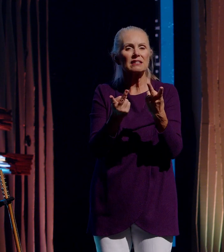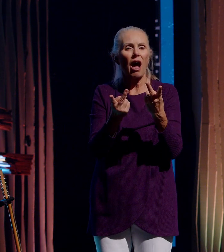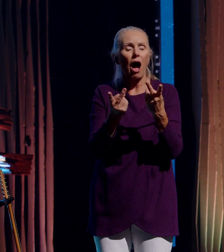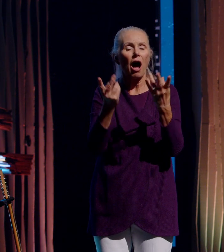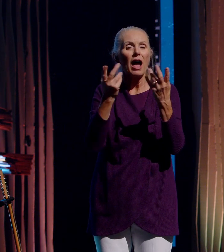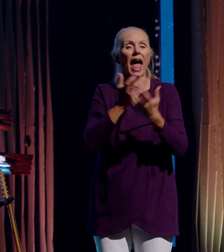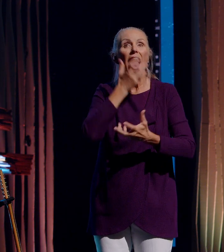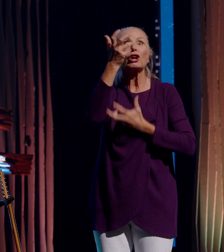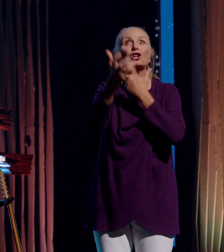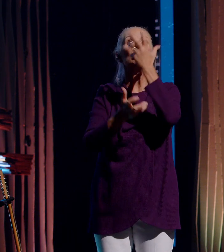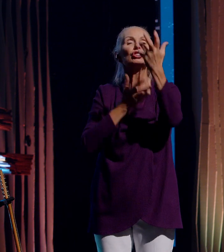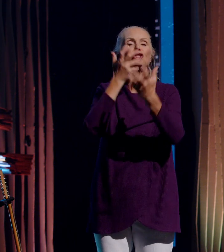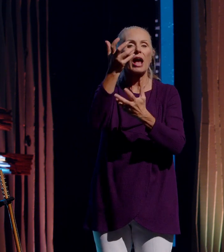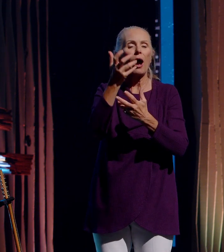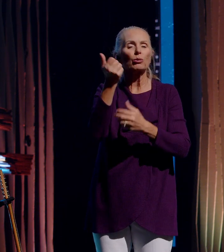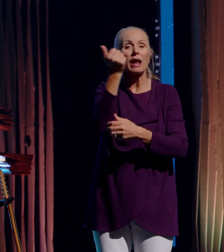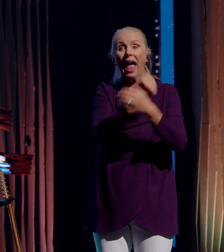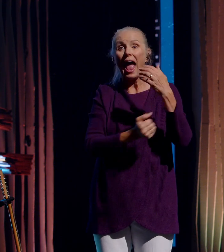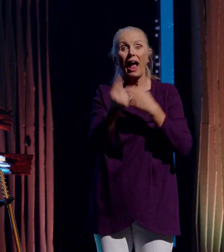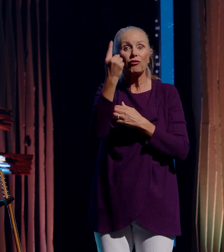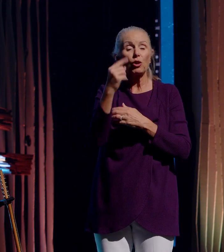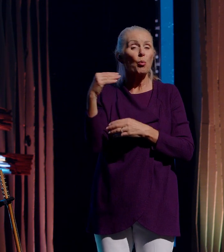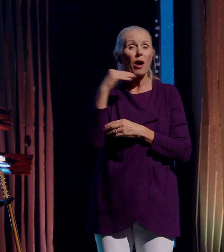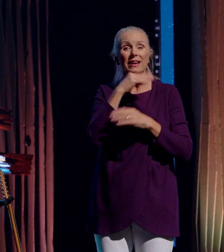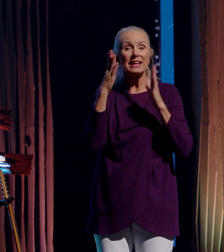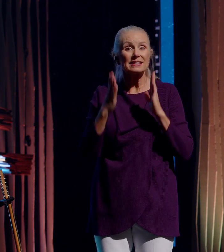his alarm, everyone is a liar.